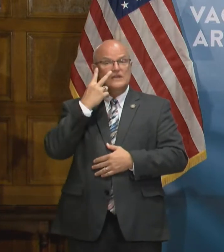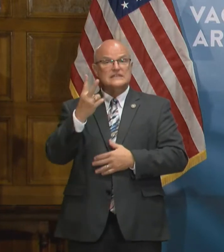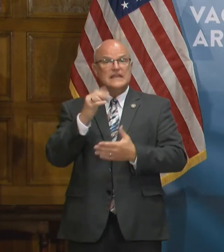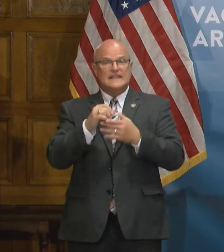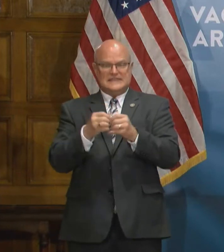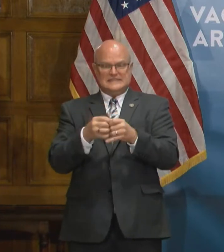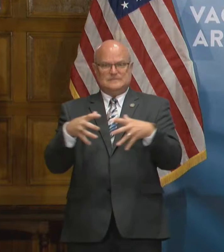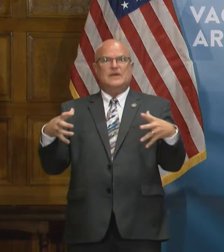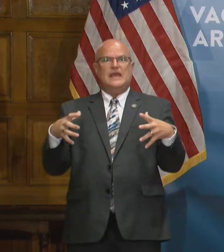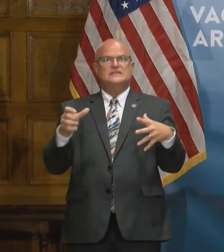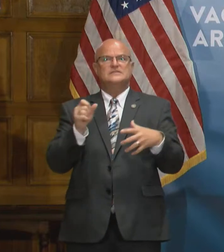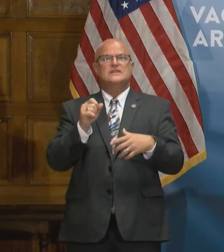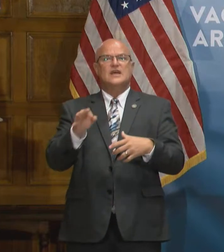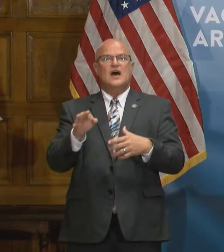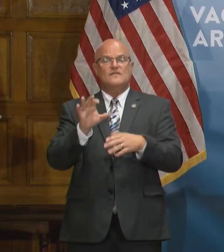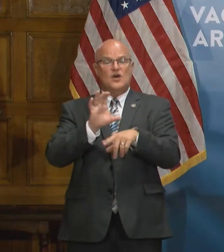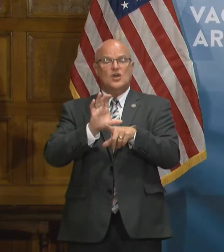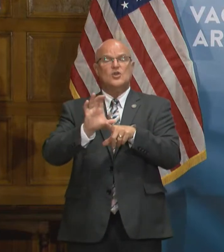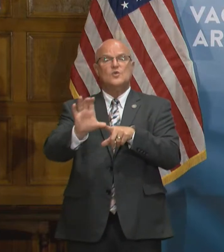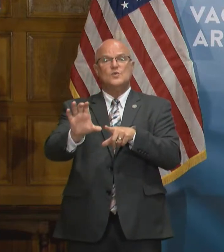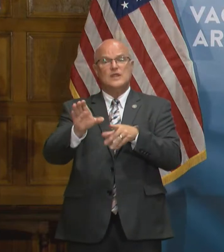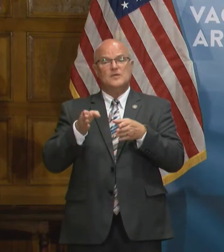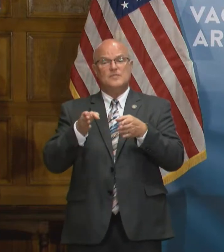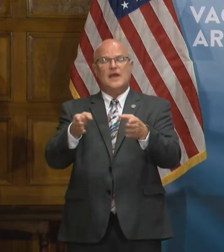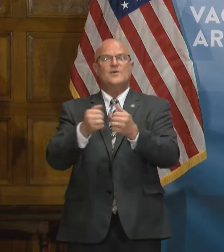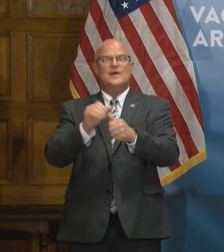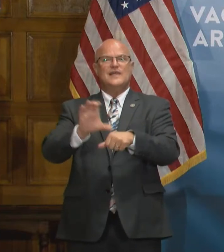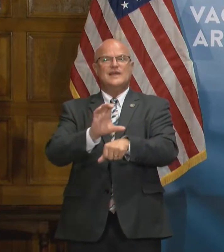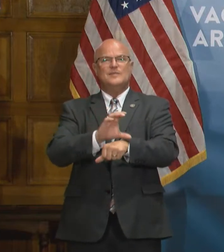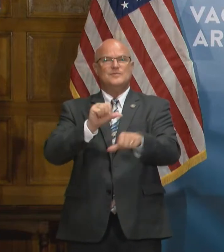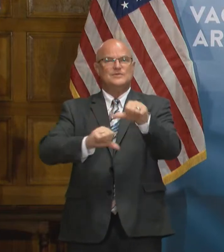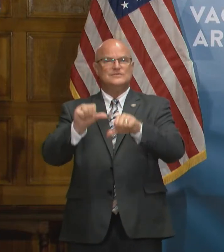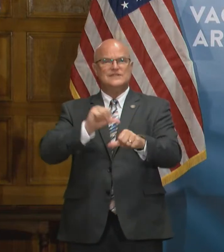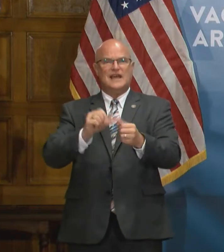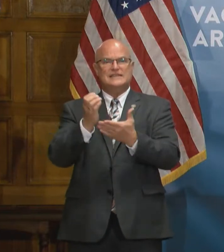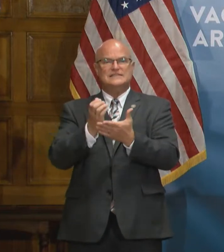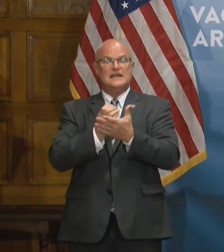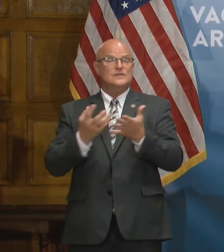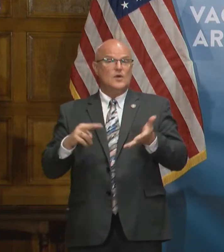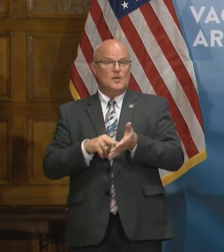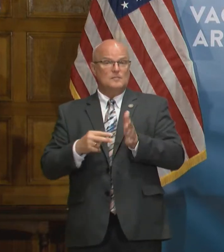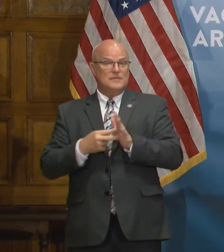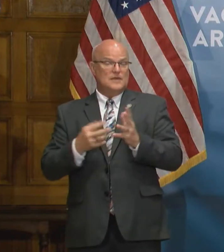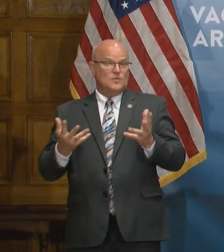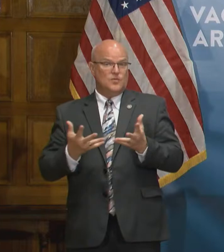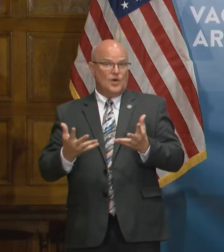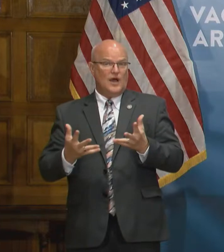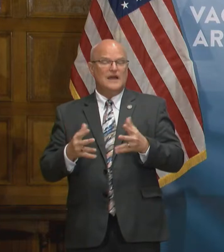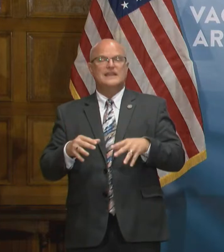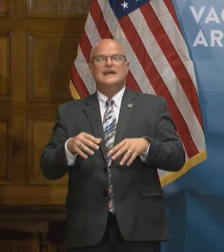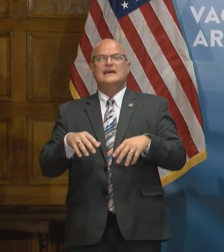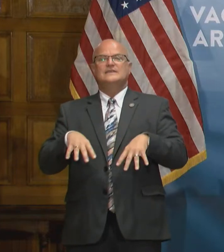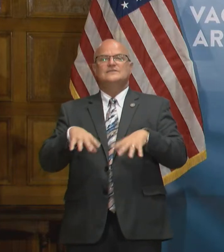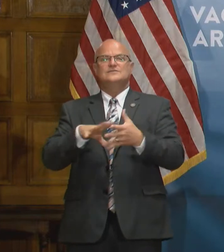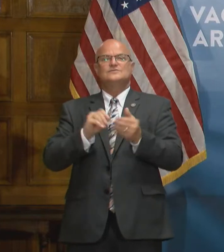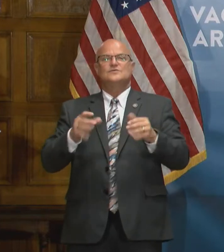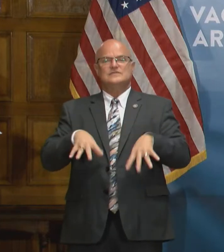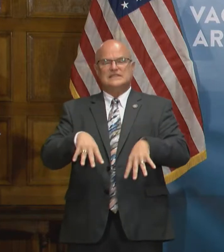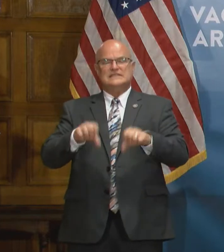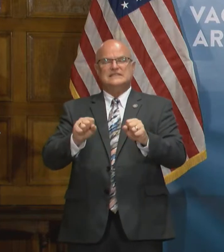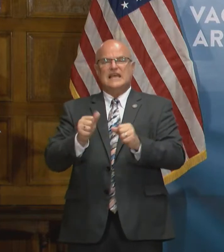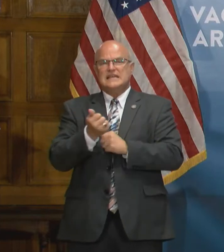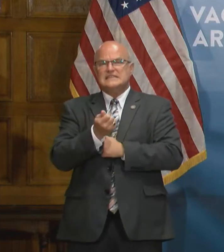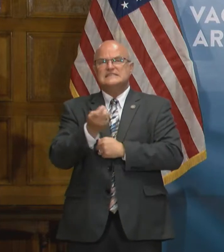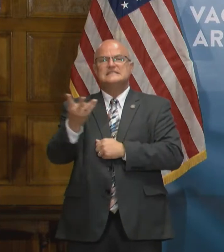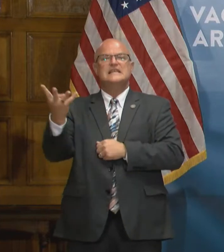the expansion of career pathways with computer science courses, meaning that students can take multiple courses that lead to